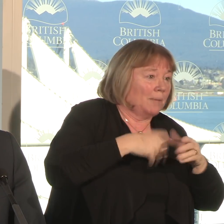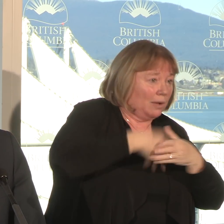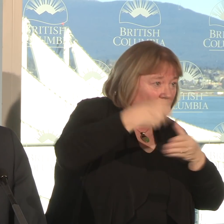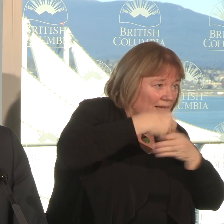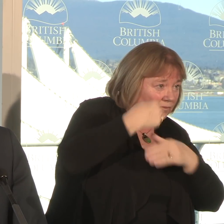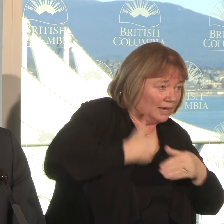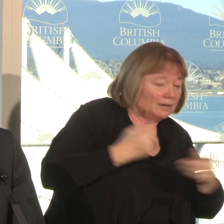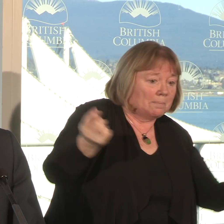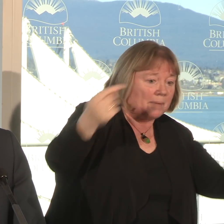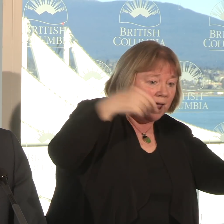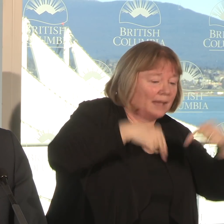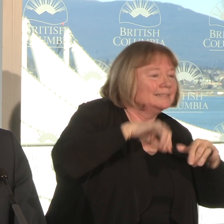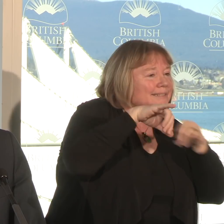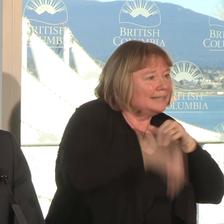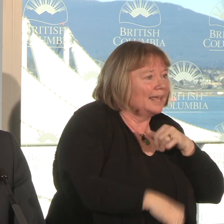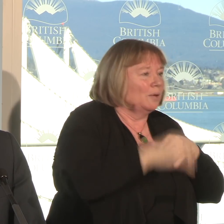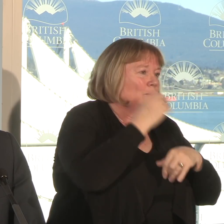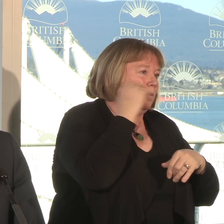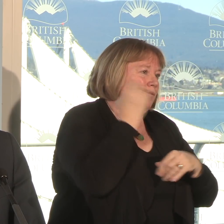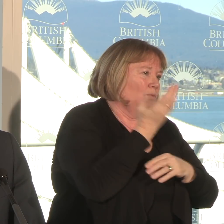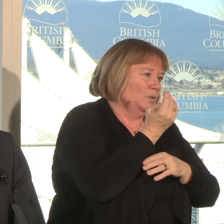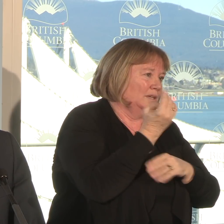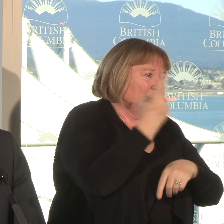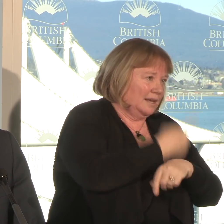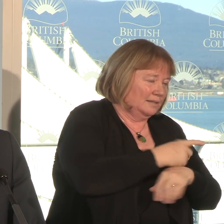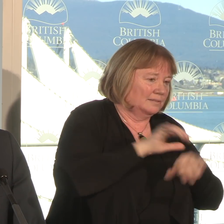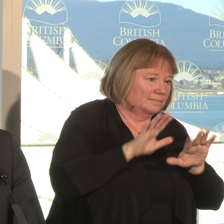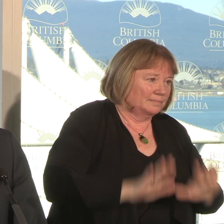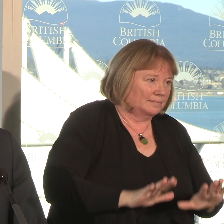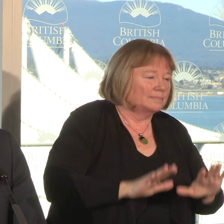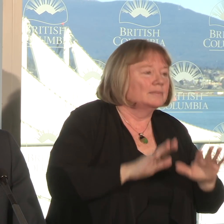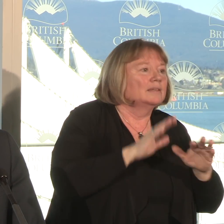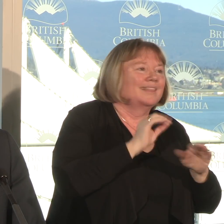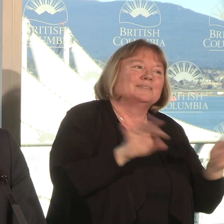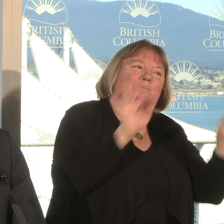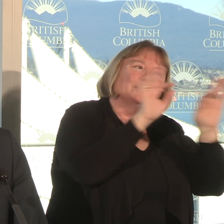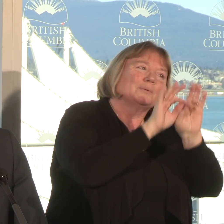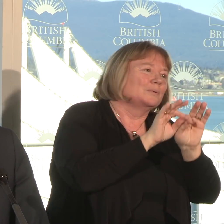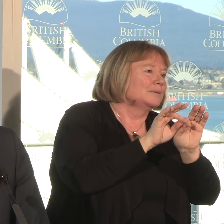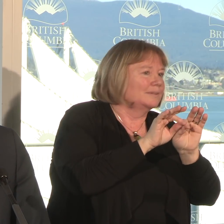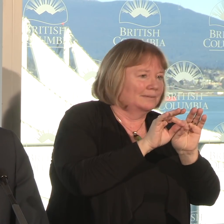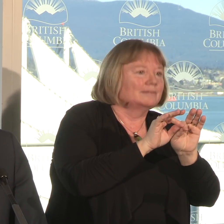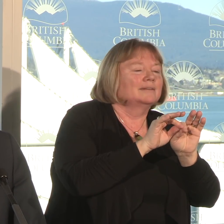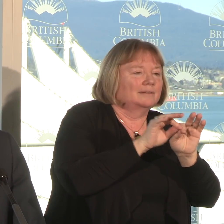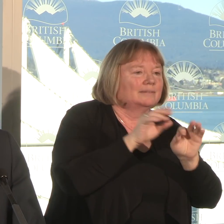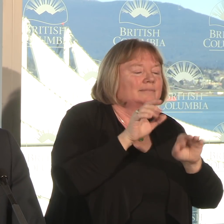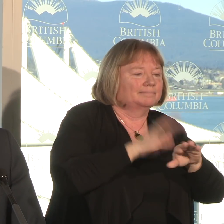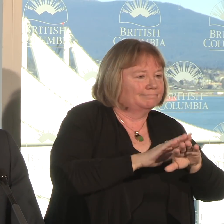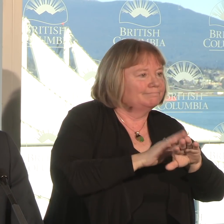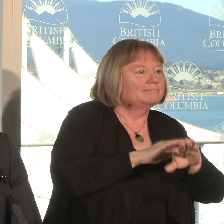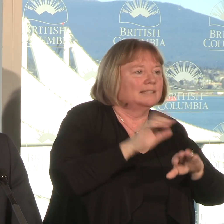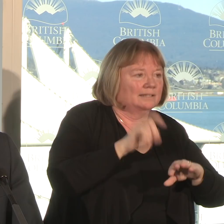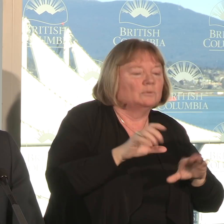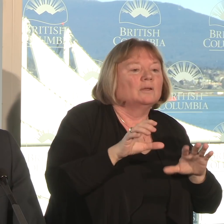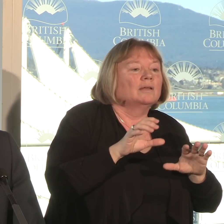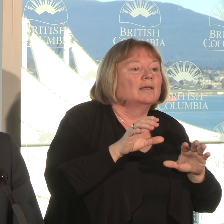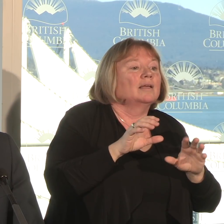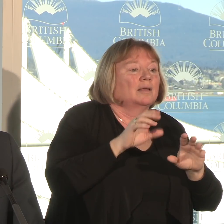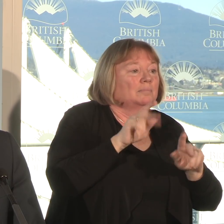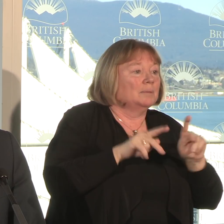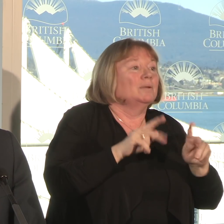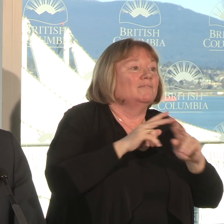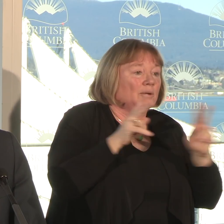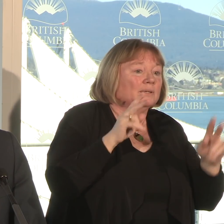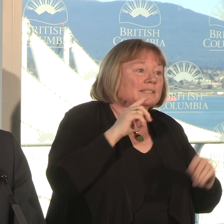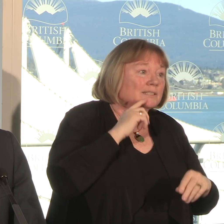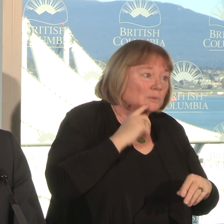for 14 days is an important one in what they need to do. Obviously, if people are seriously ill,